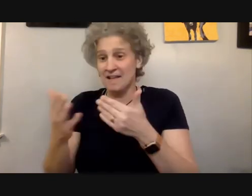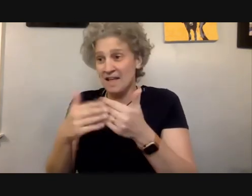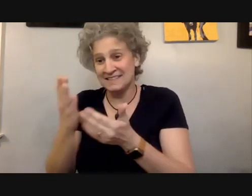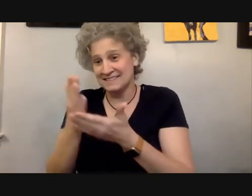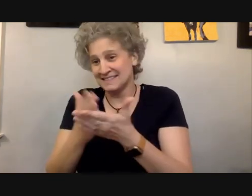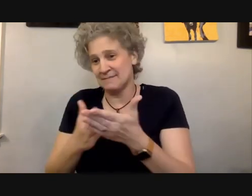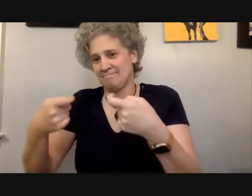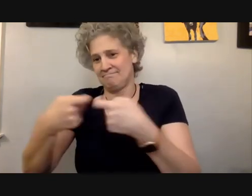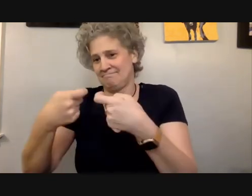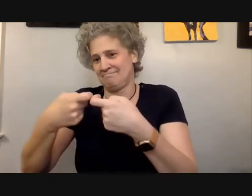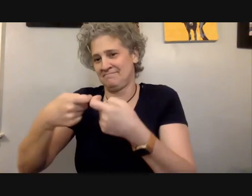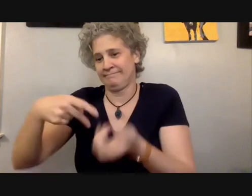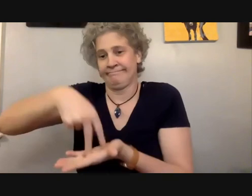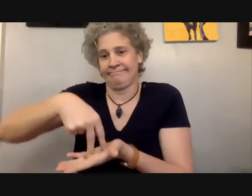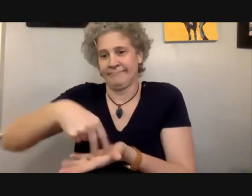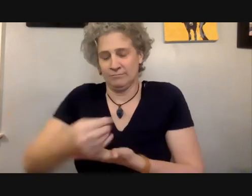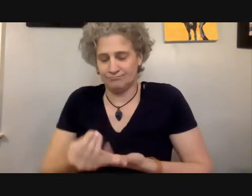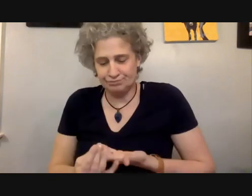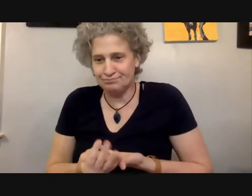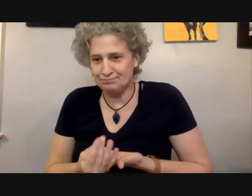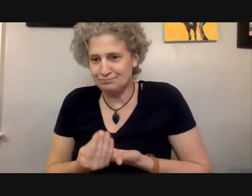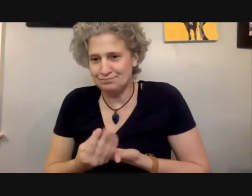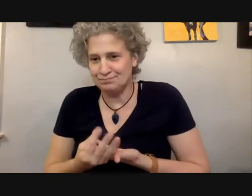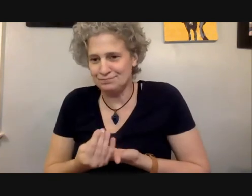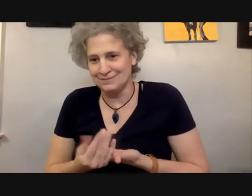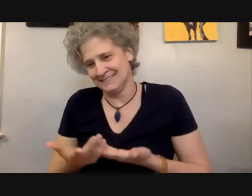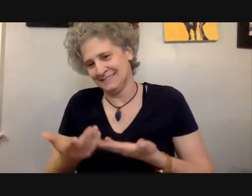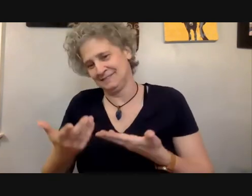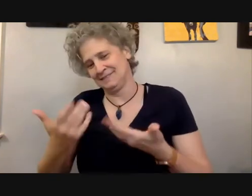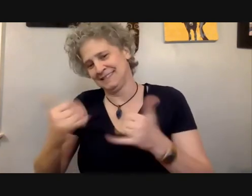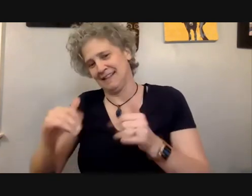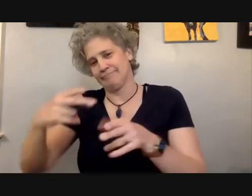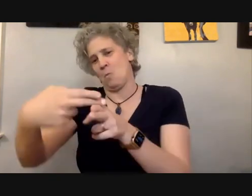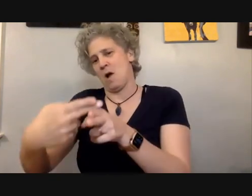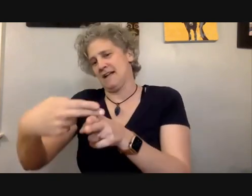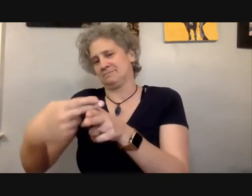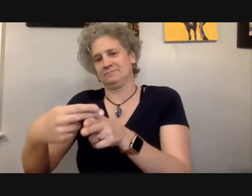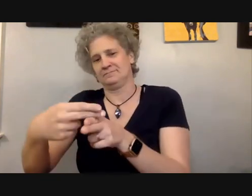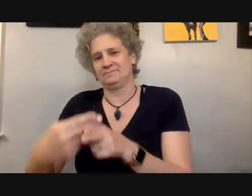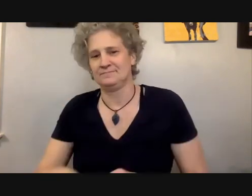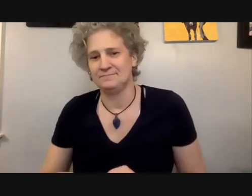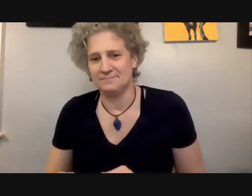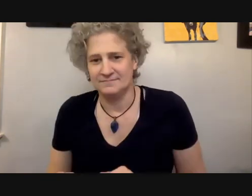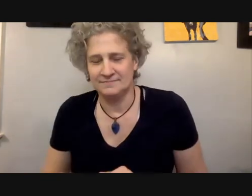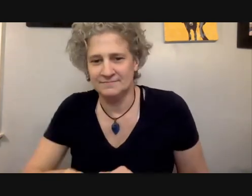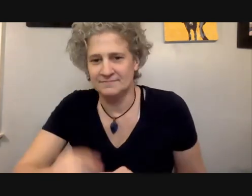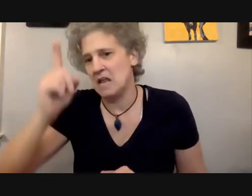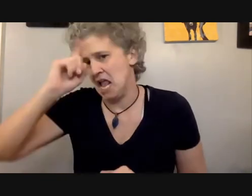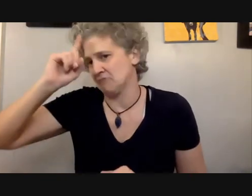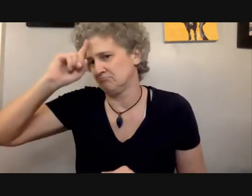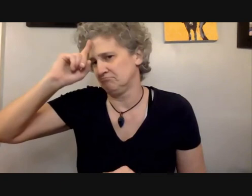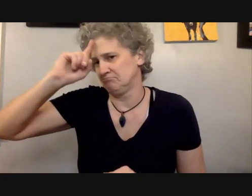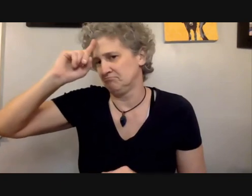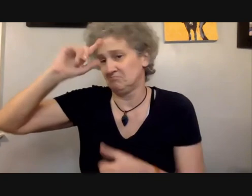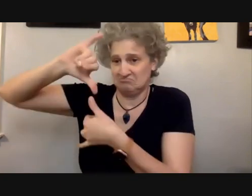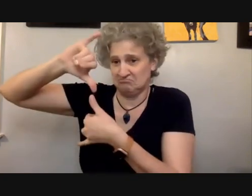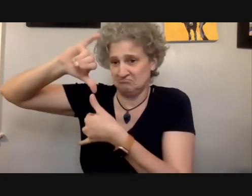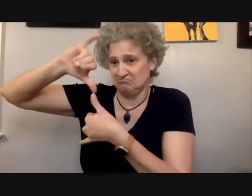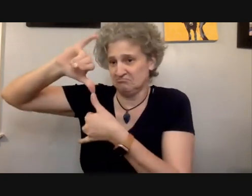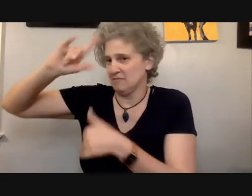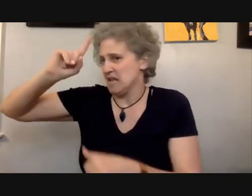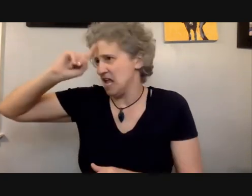weight keeps moving across the top. That's where that comes from. Now, of course, more and more offices have digital scales, but we still use that sign that references